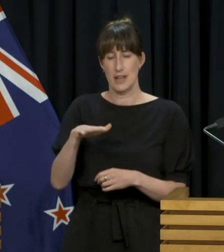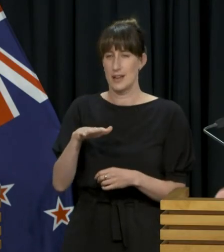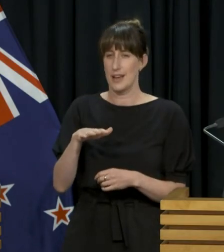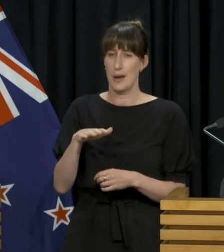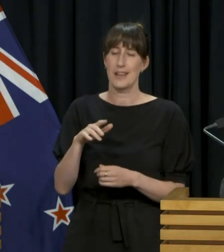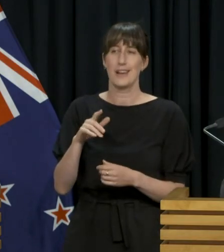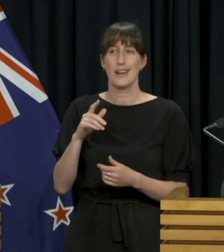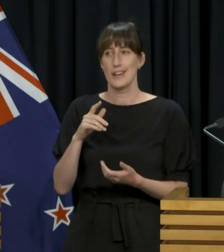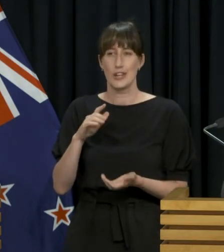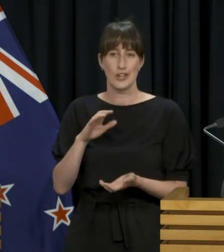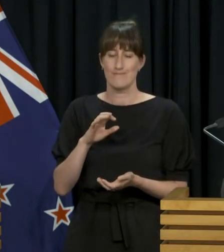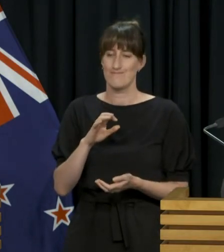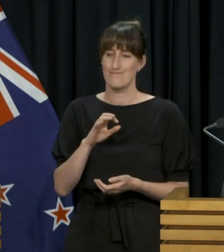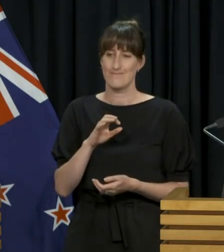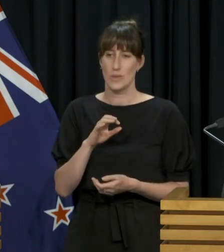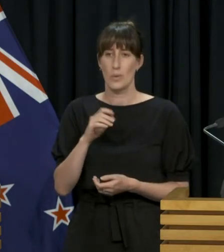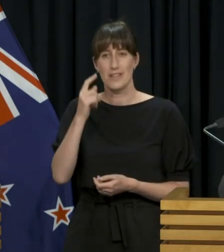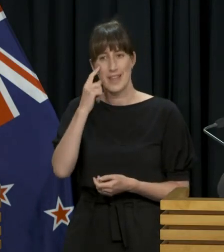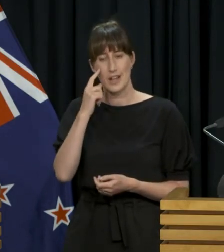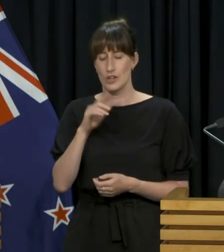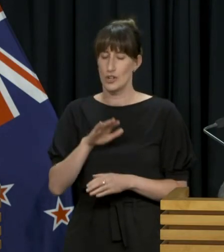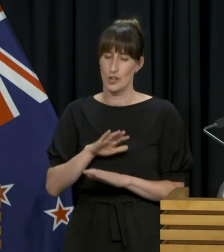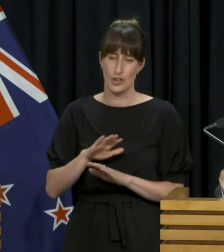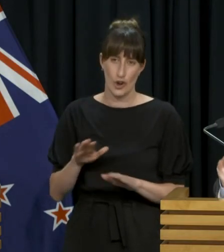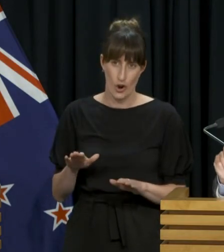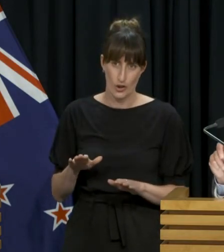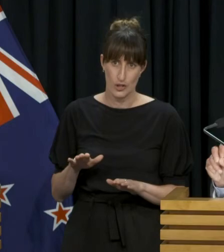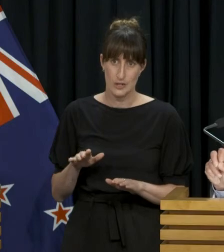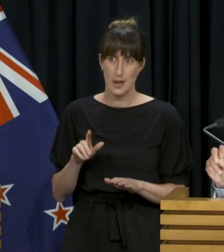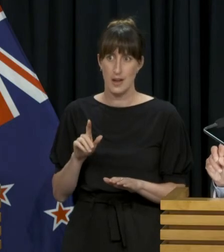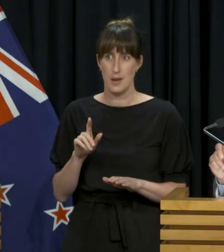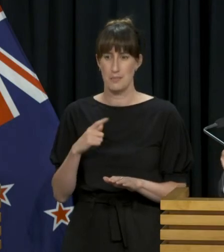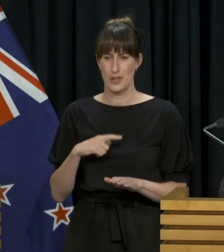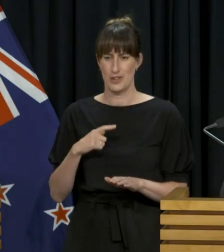very unlikely because of the time period and